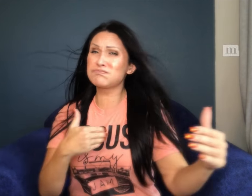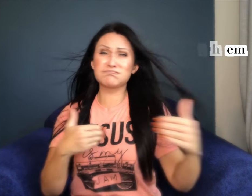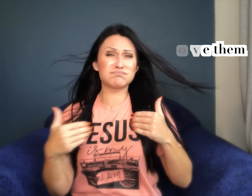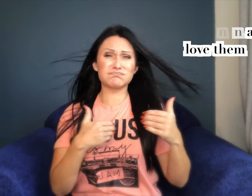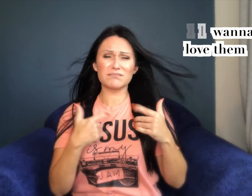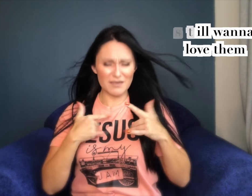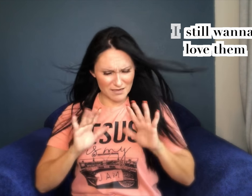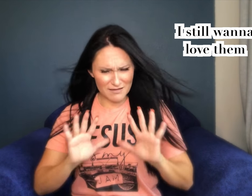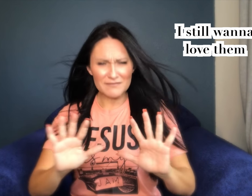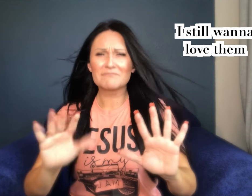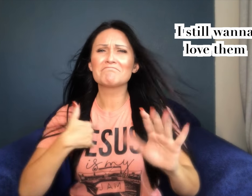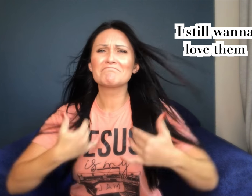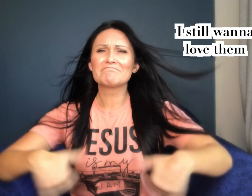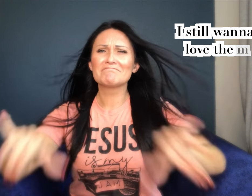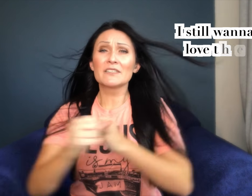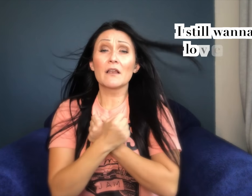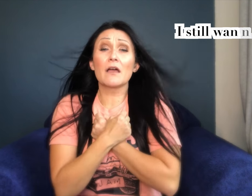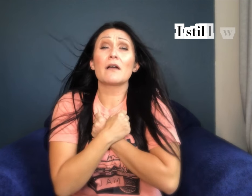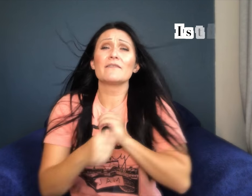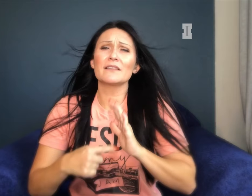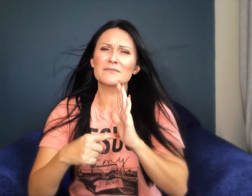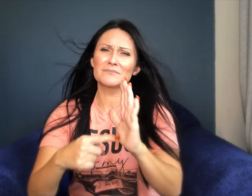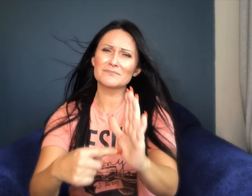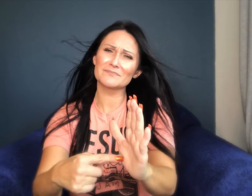people do, I still want to love